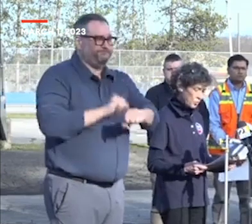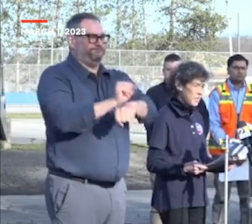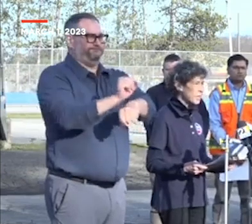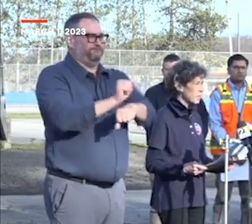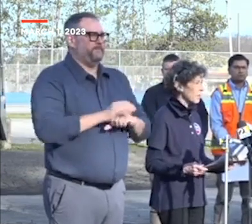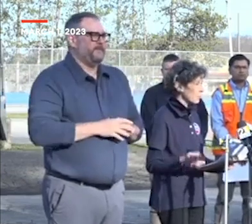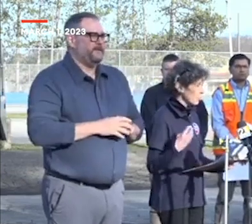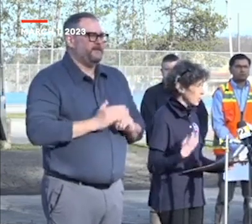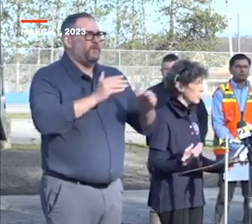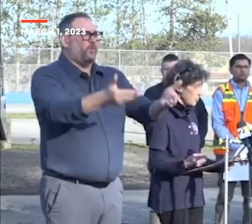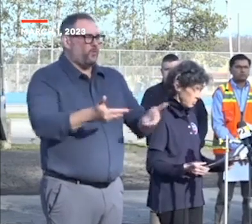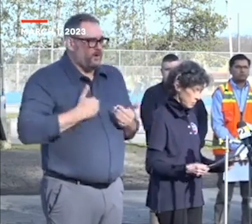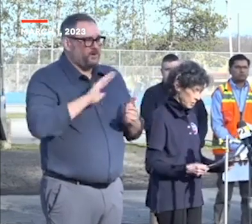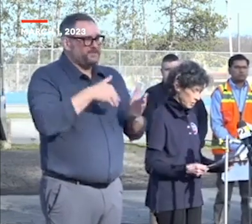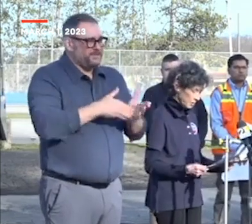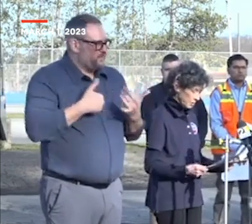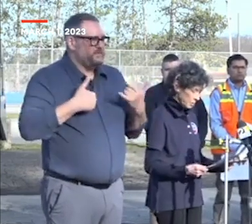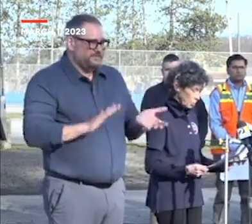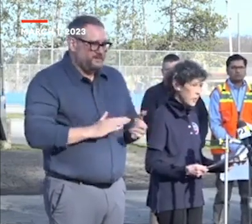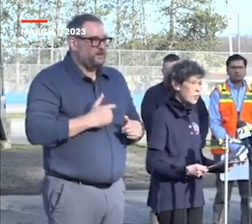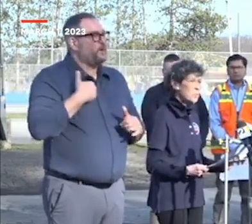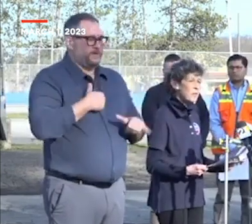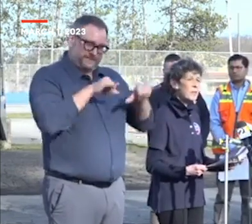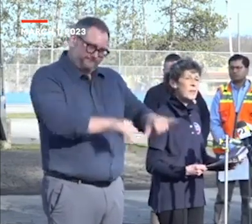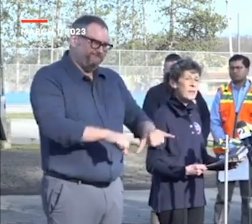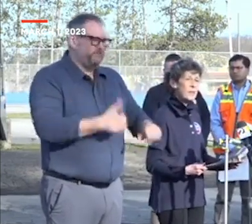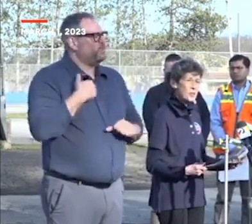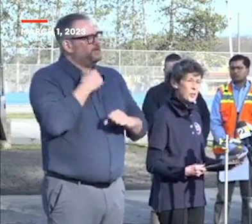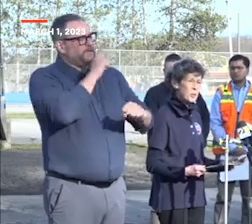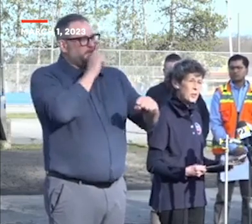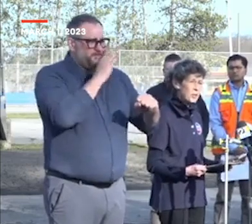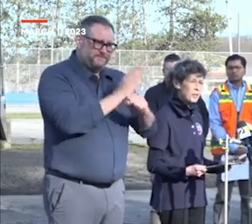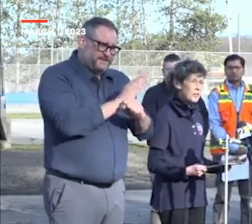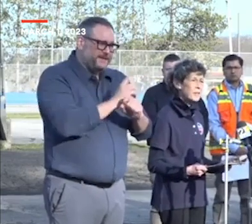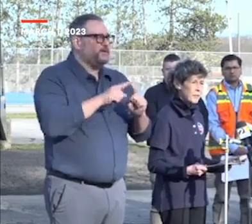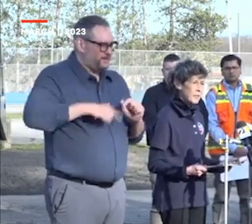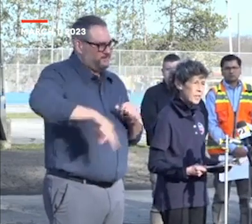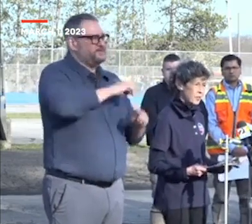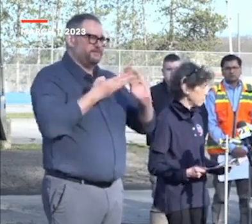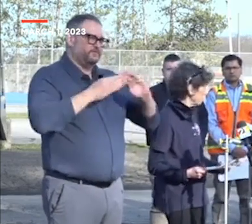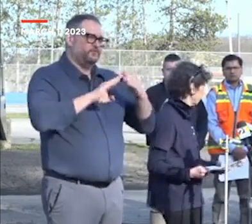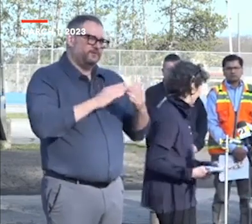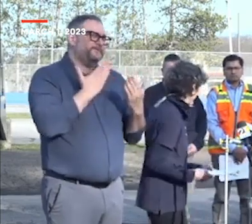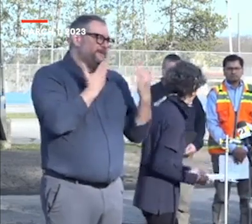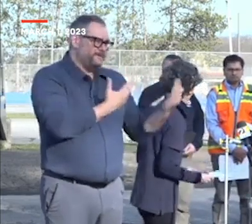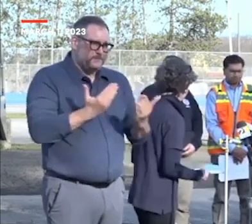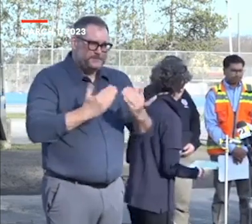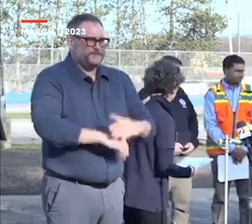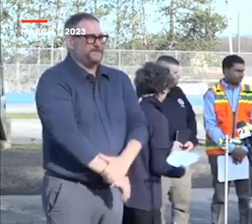will still be here, and we'll still be here. We're committed to this community. Thank you.